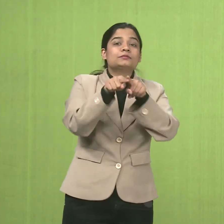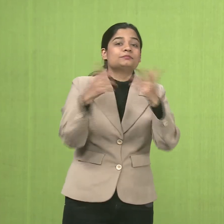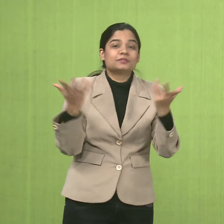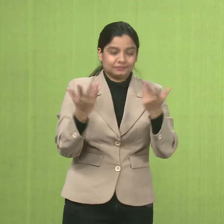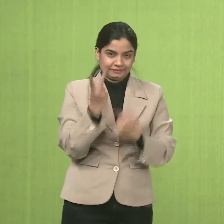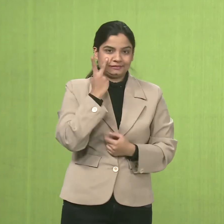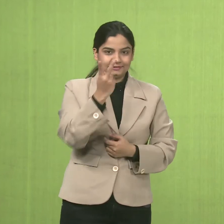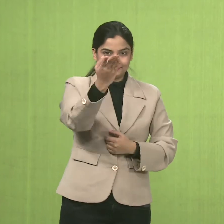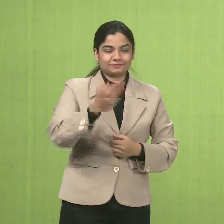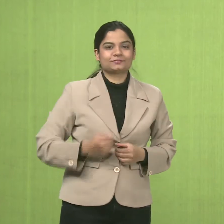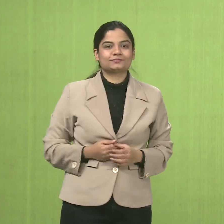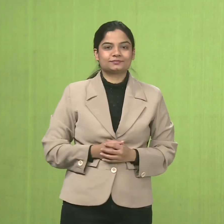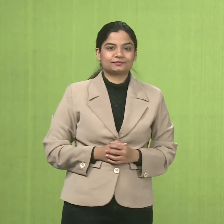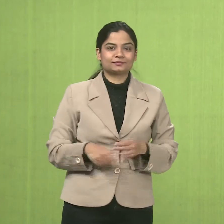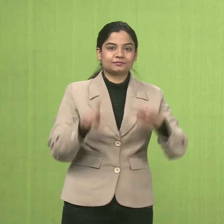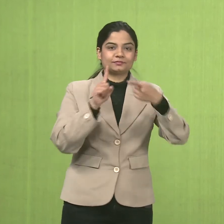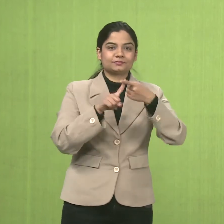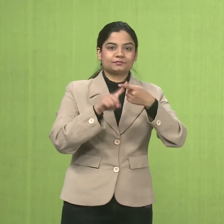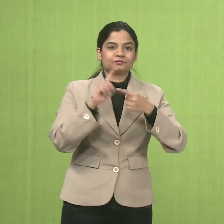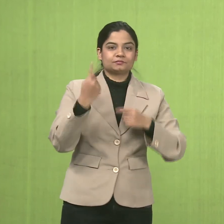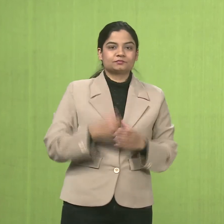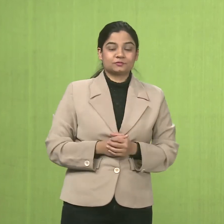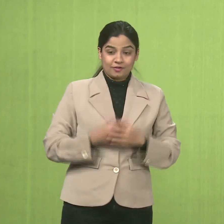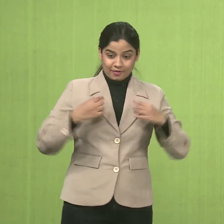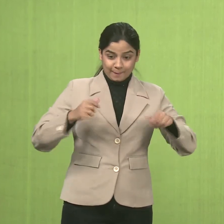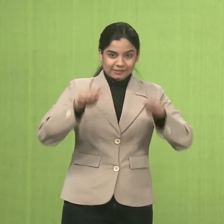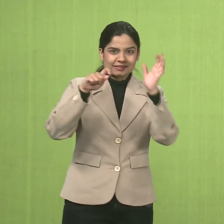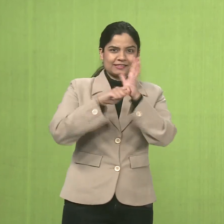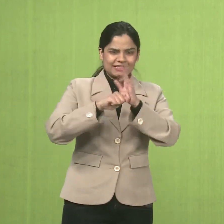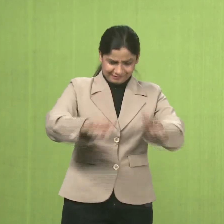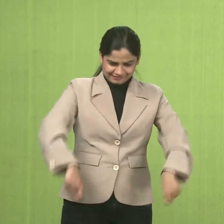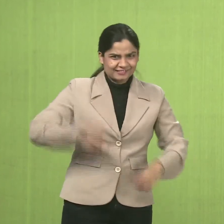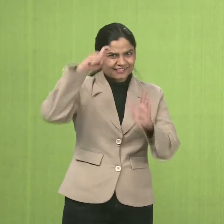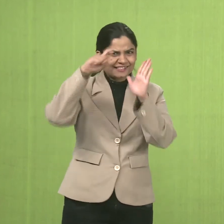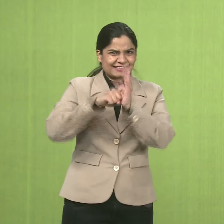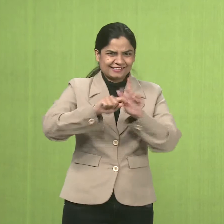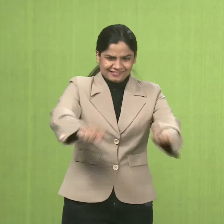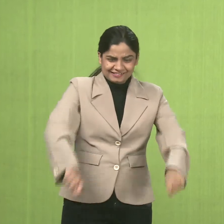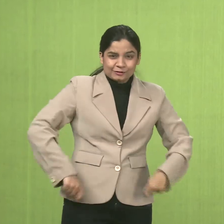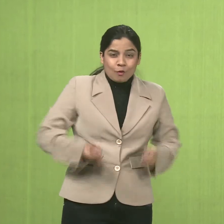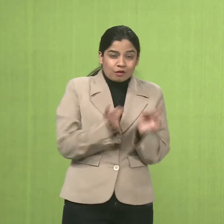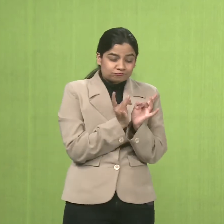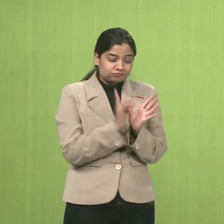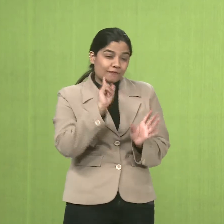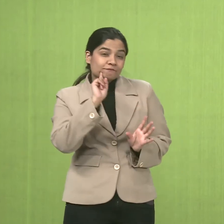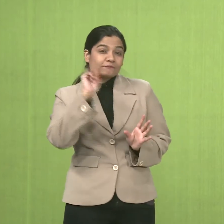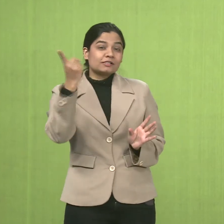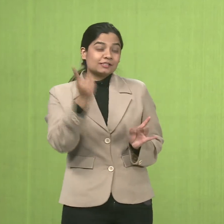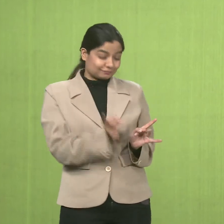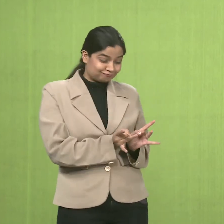two examples? Let's see. First is, the jeans, wearing torn and faded jeans, which is